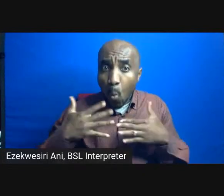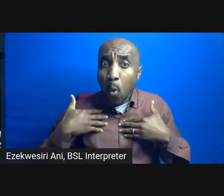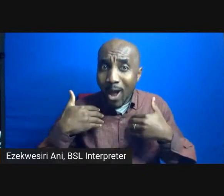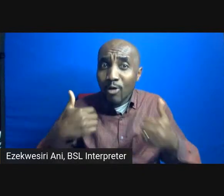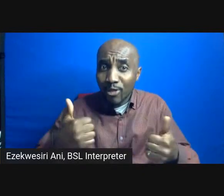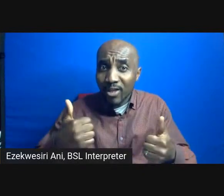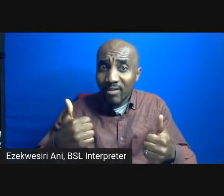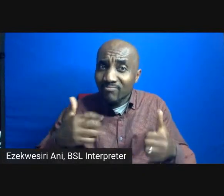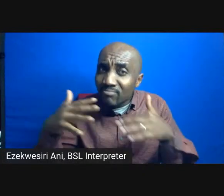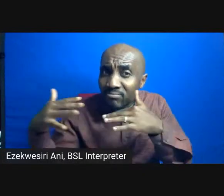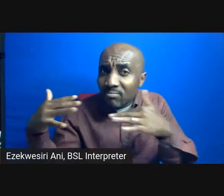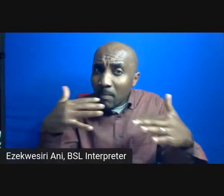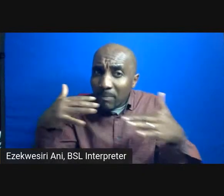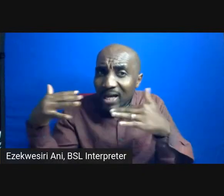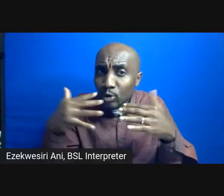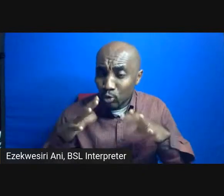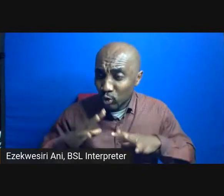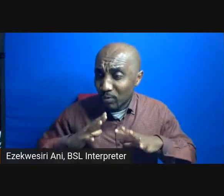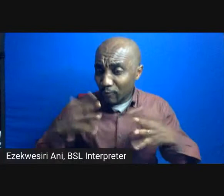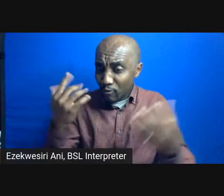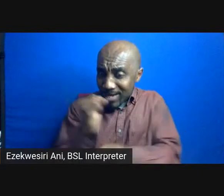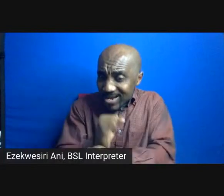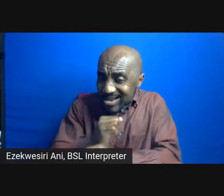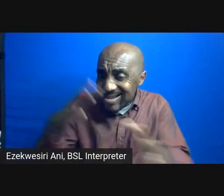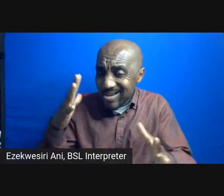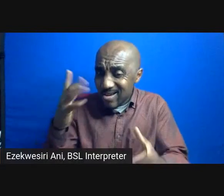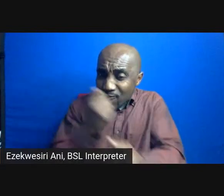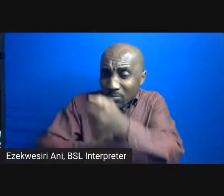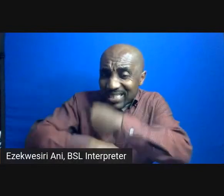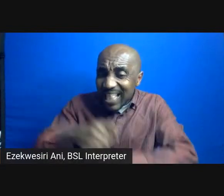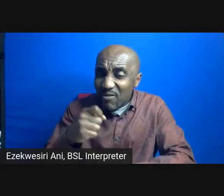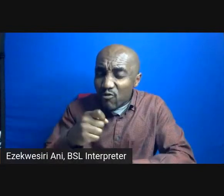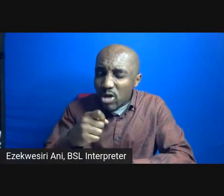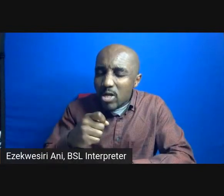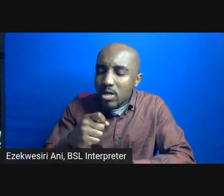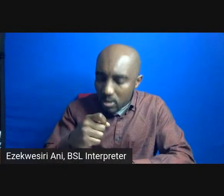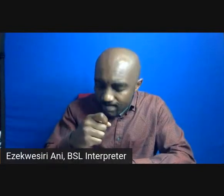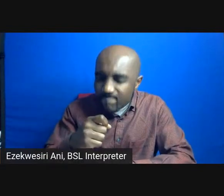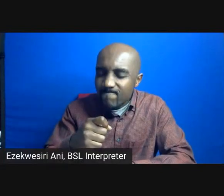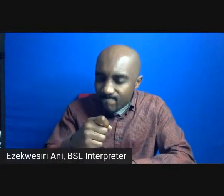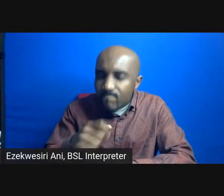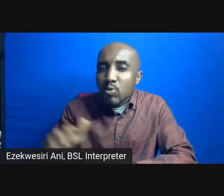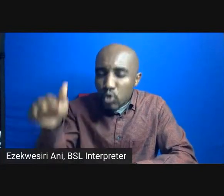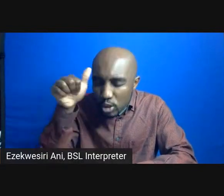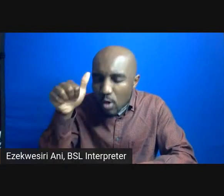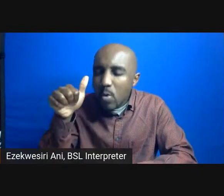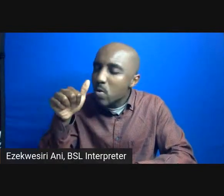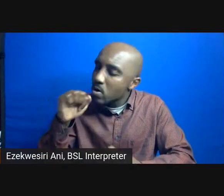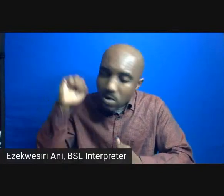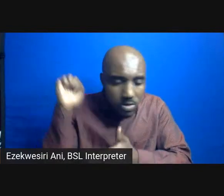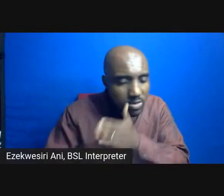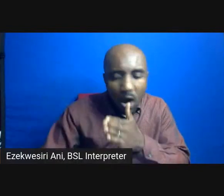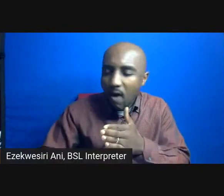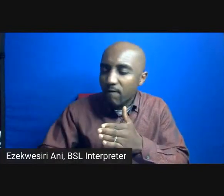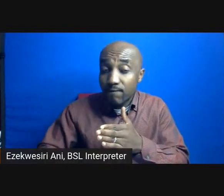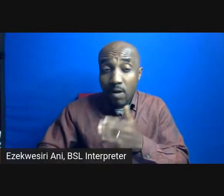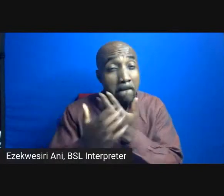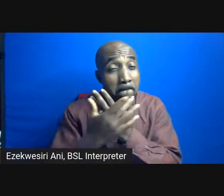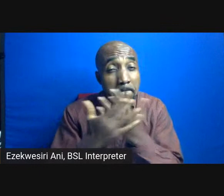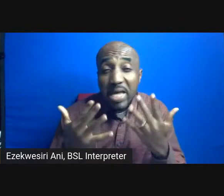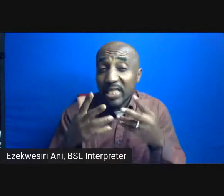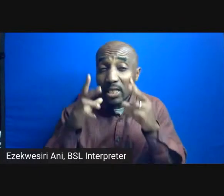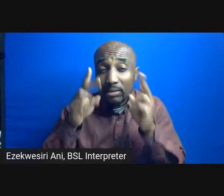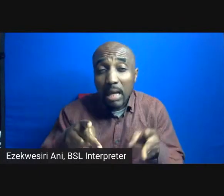for freedom from enslavement would be long and it would be hard and many lives would be